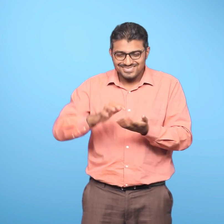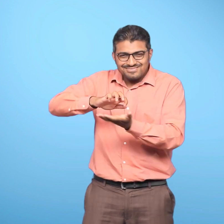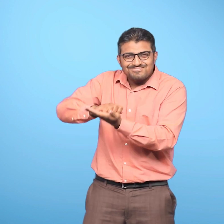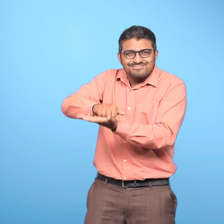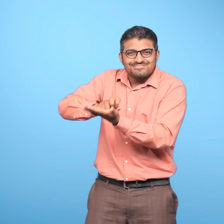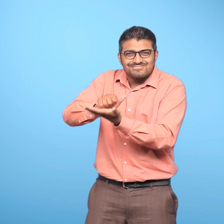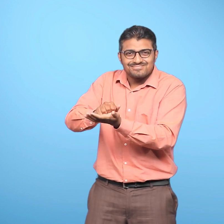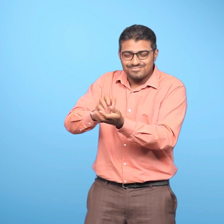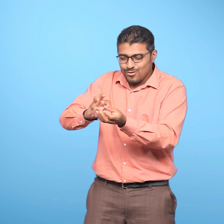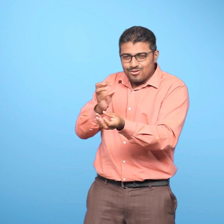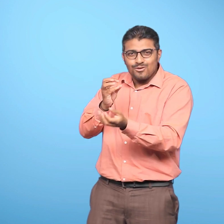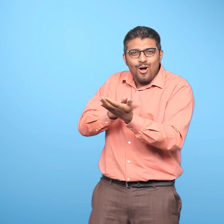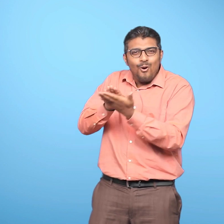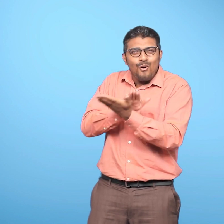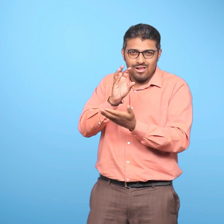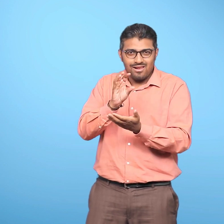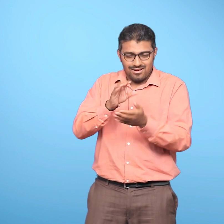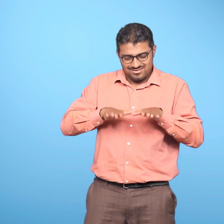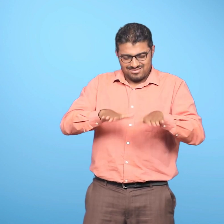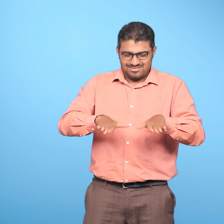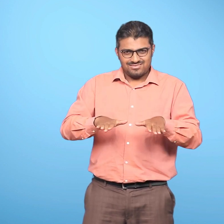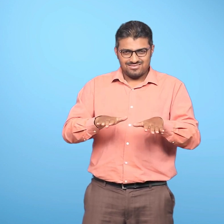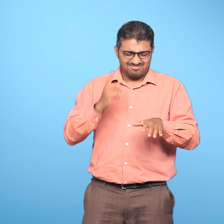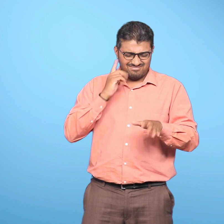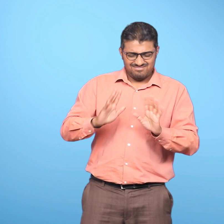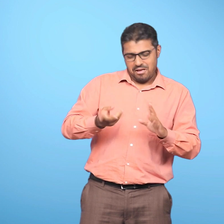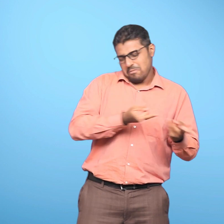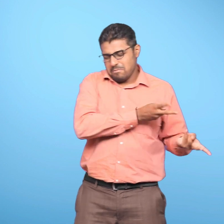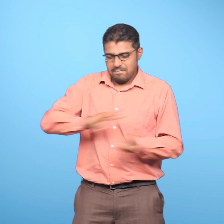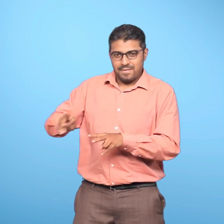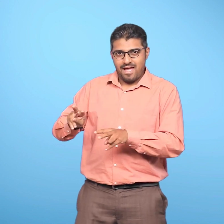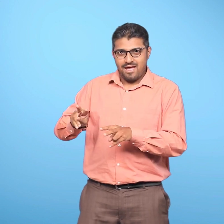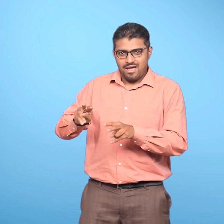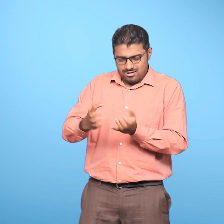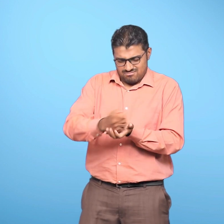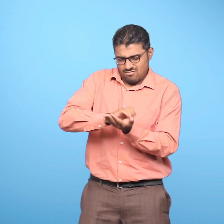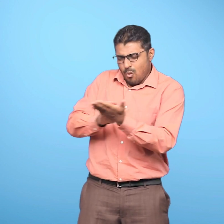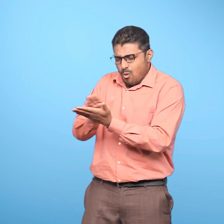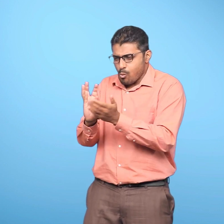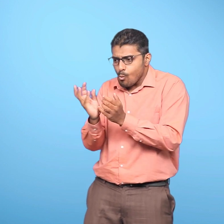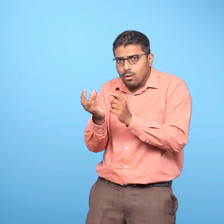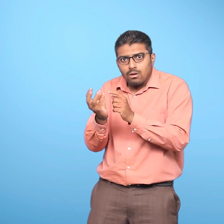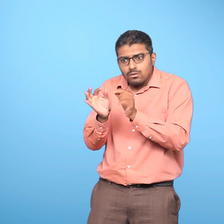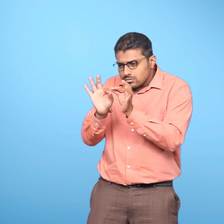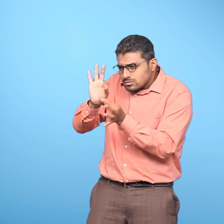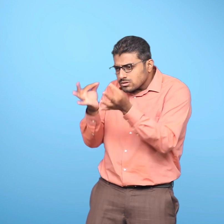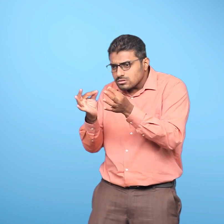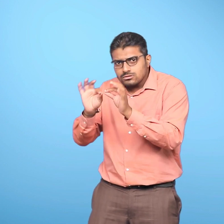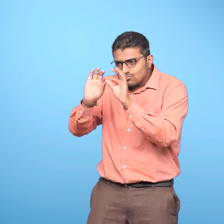Was it possible to get back the ball of dough again? What do you